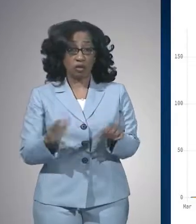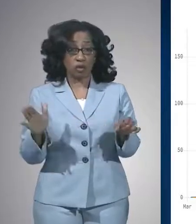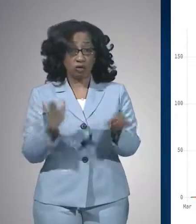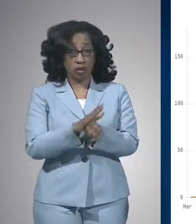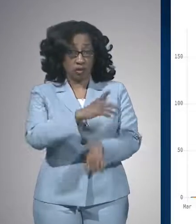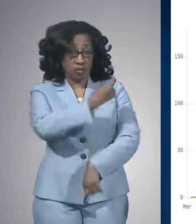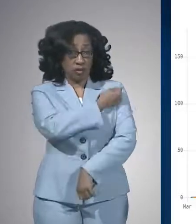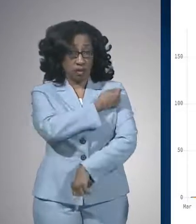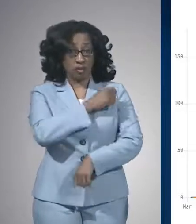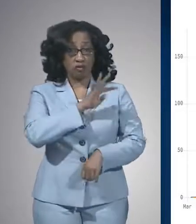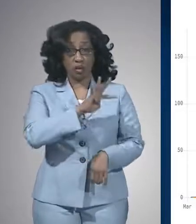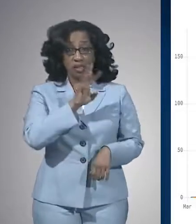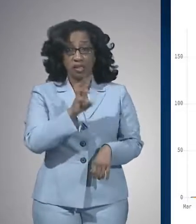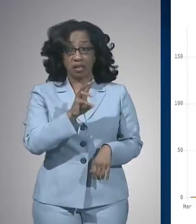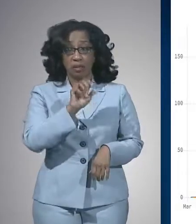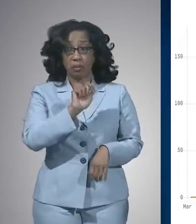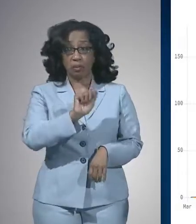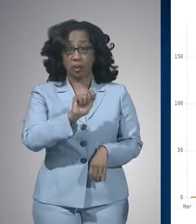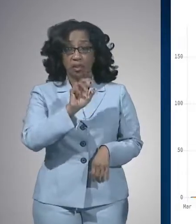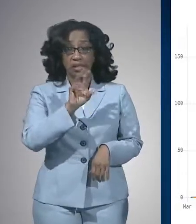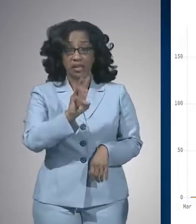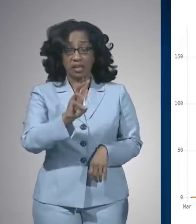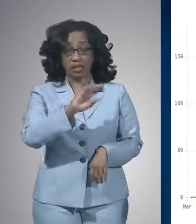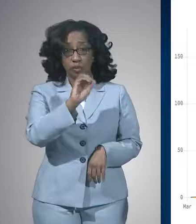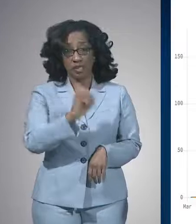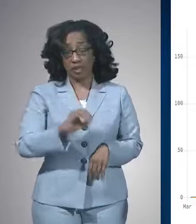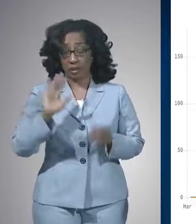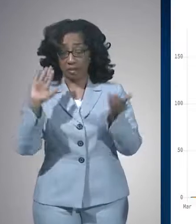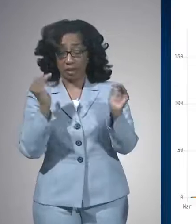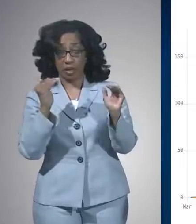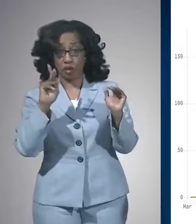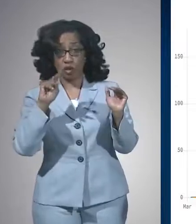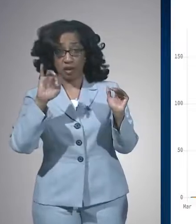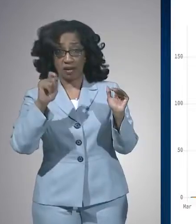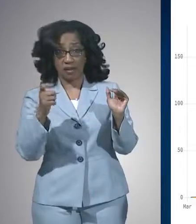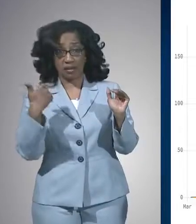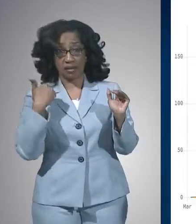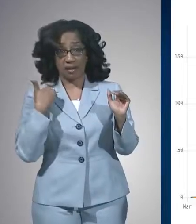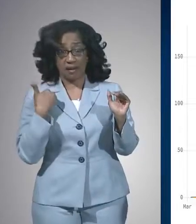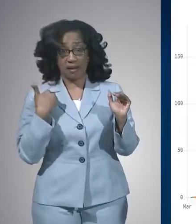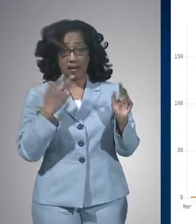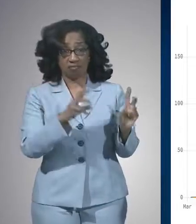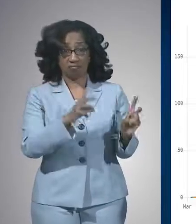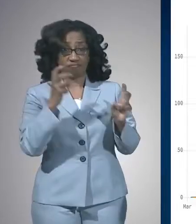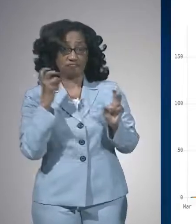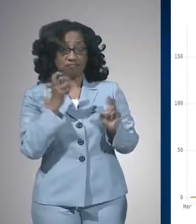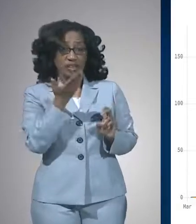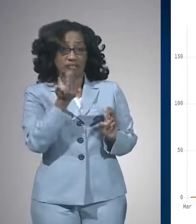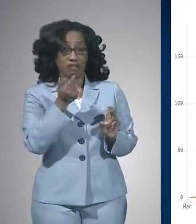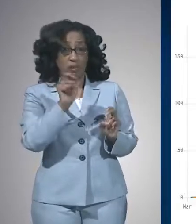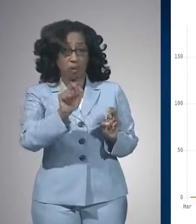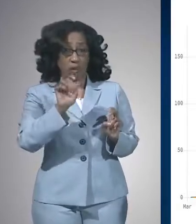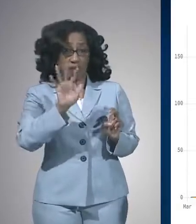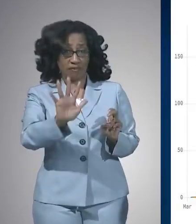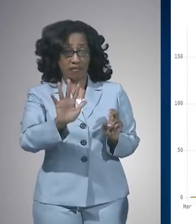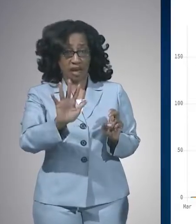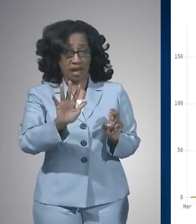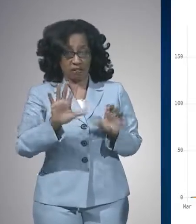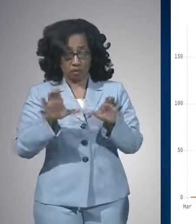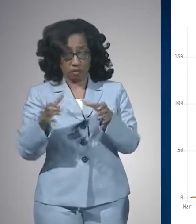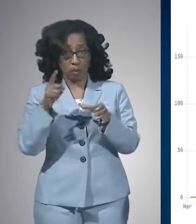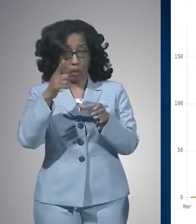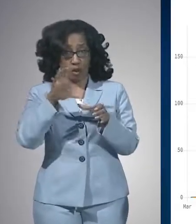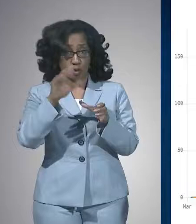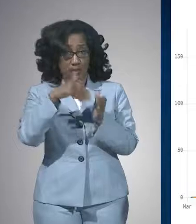of 46.6% compared to Knox County, which has a case rate of 15.5 cases per